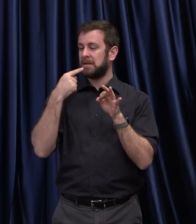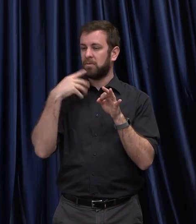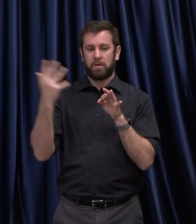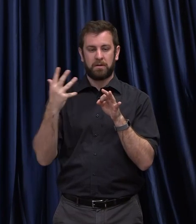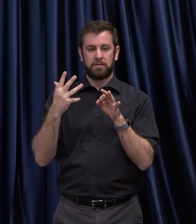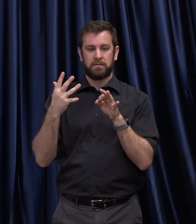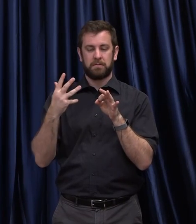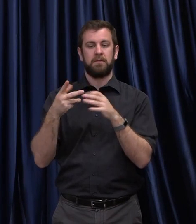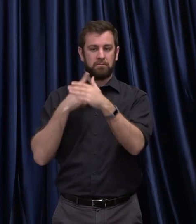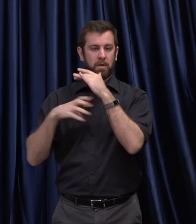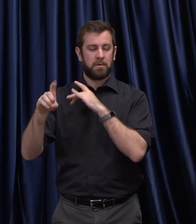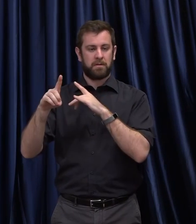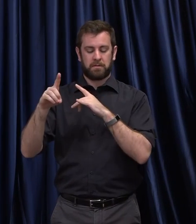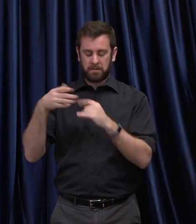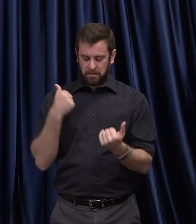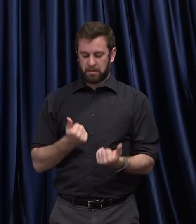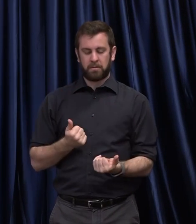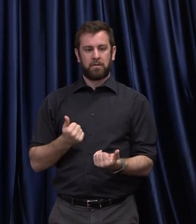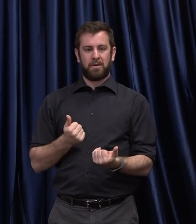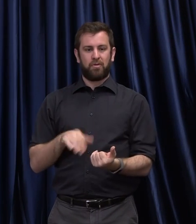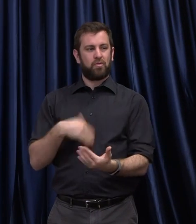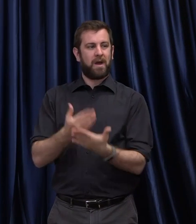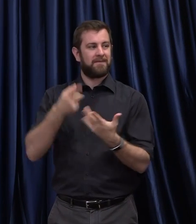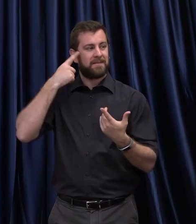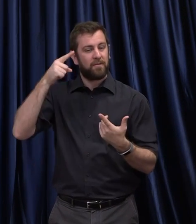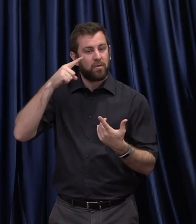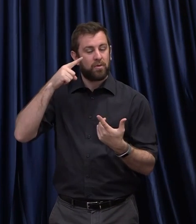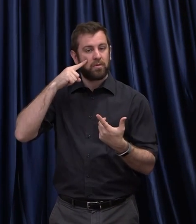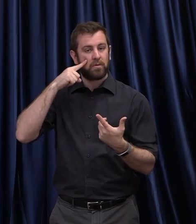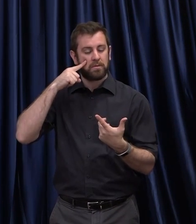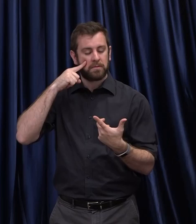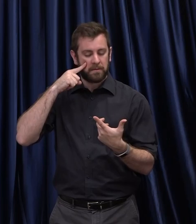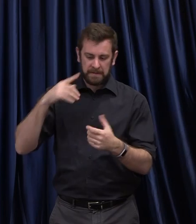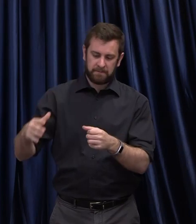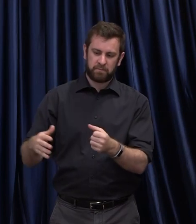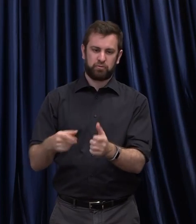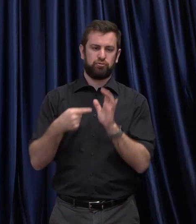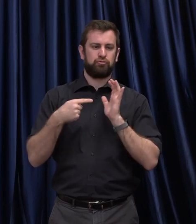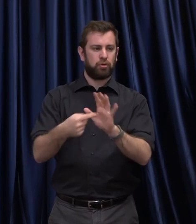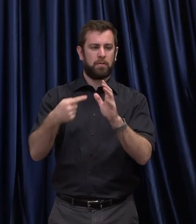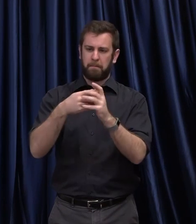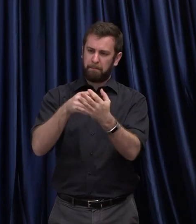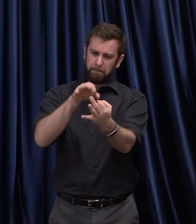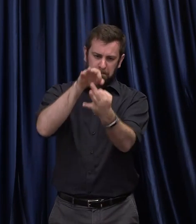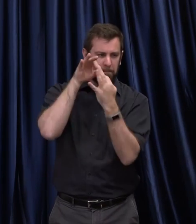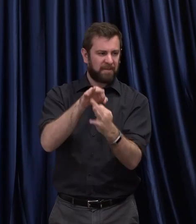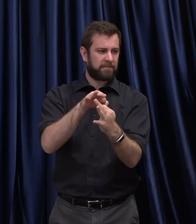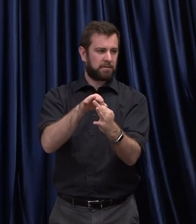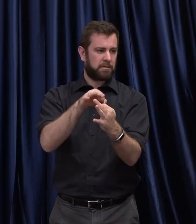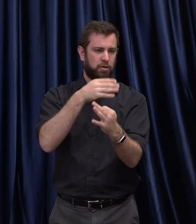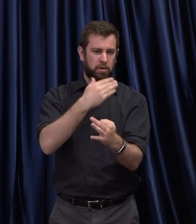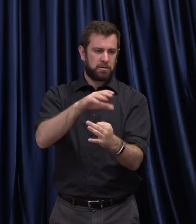the best in character. That the essence of this message is the